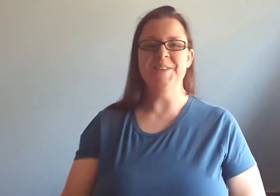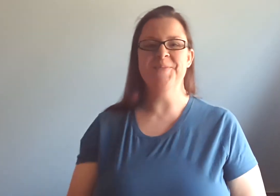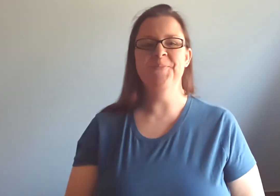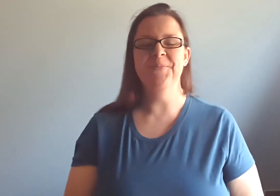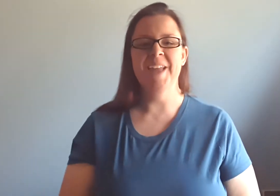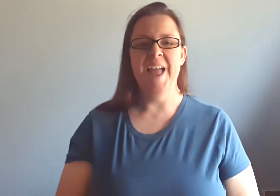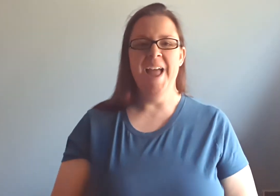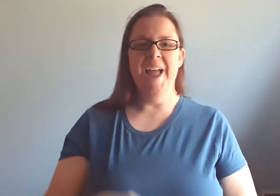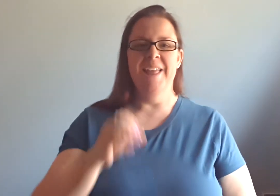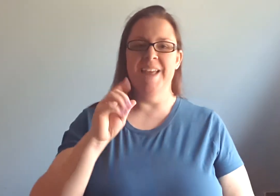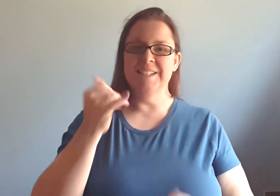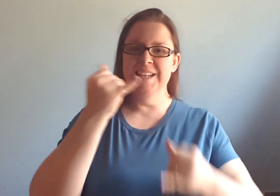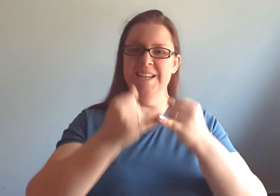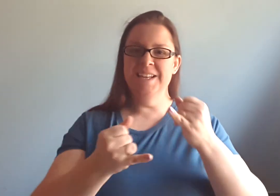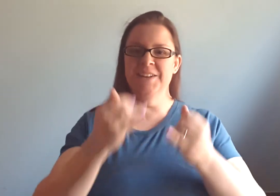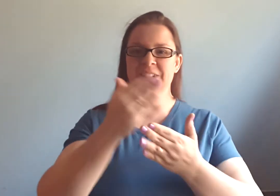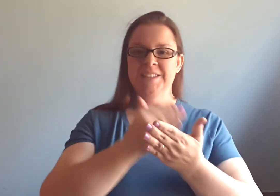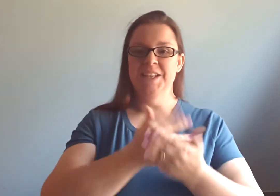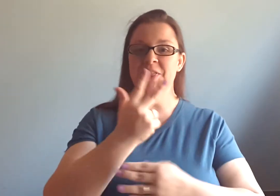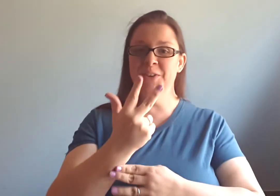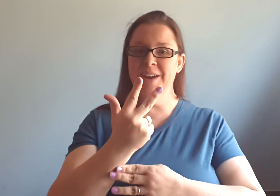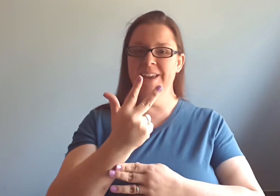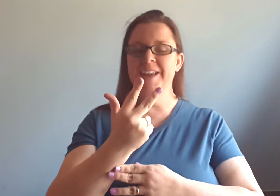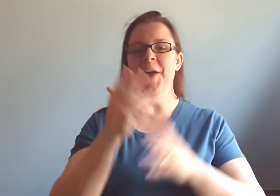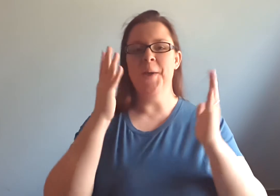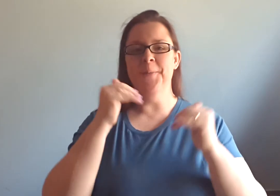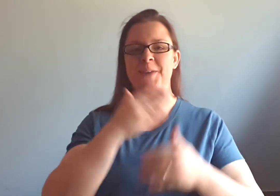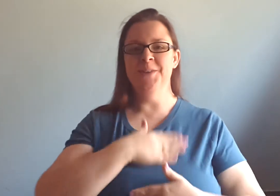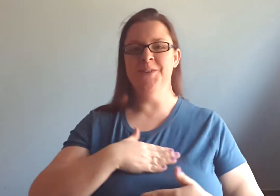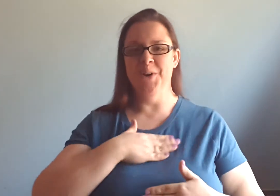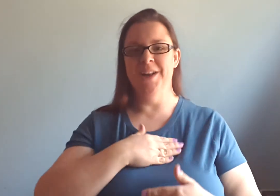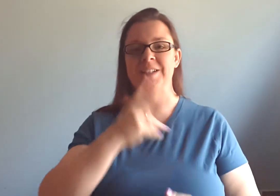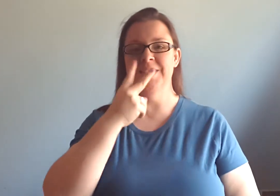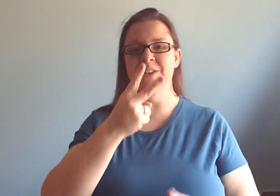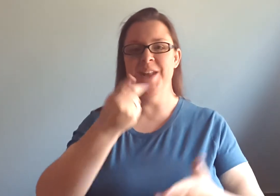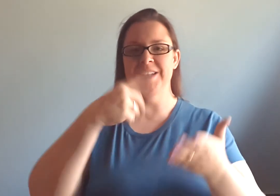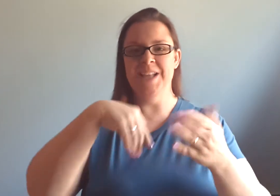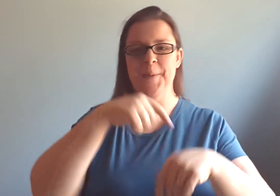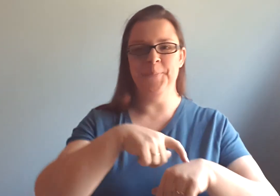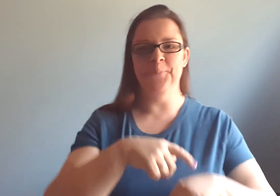that's the end of lesson 3. Hope that you enjoyed. See you next time.